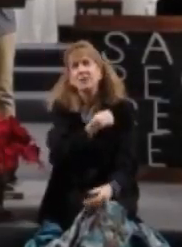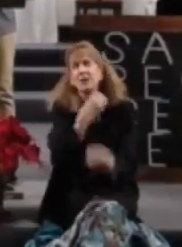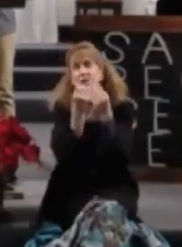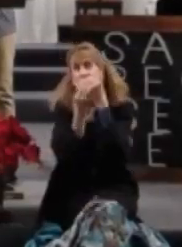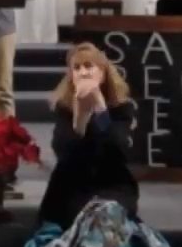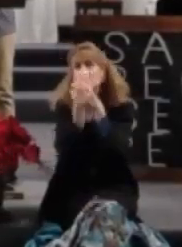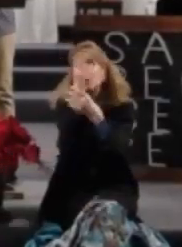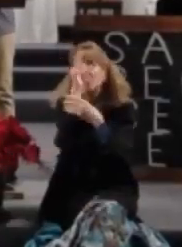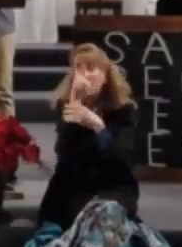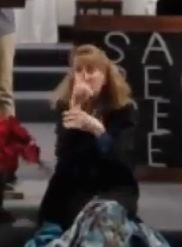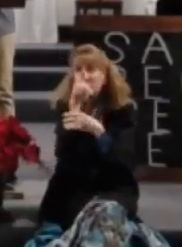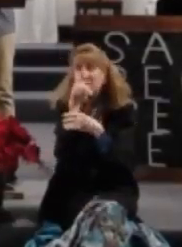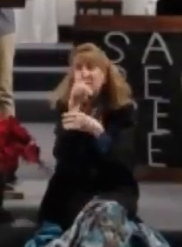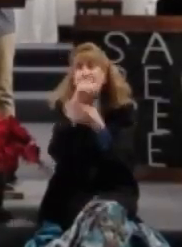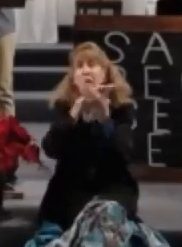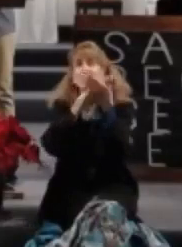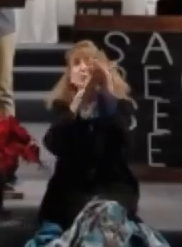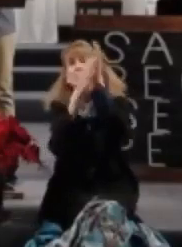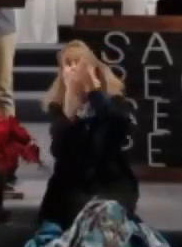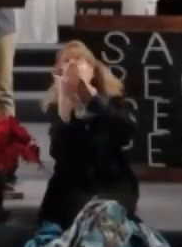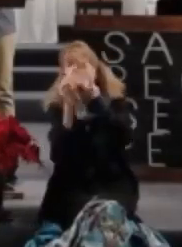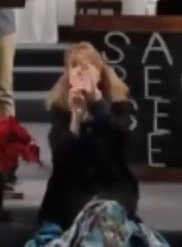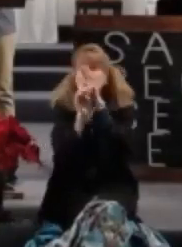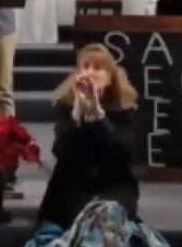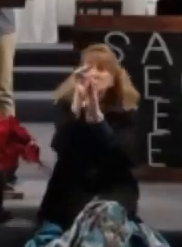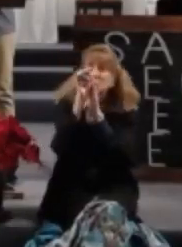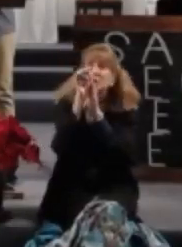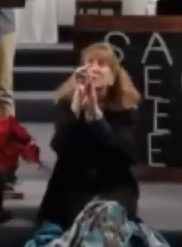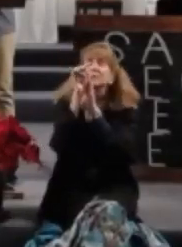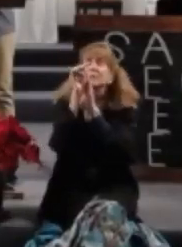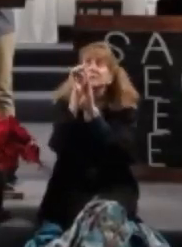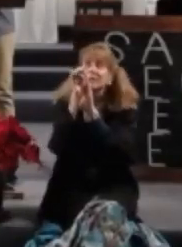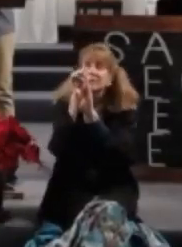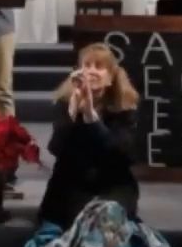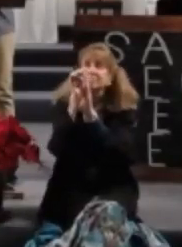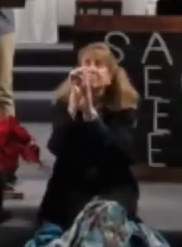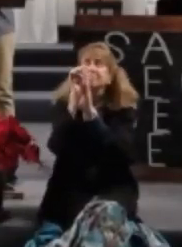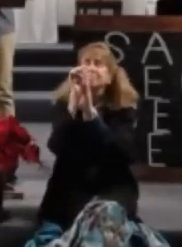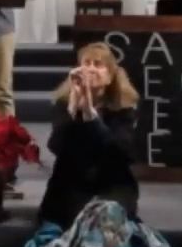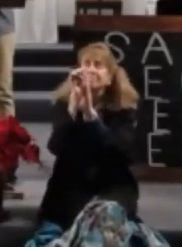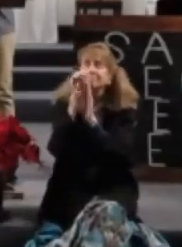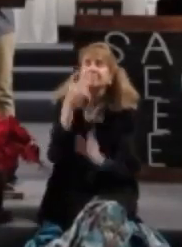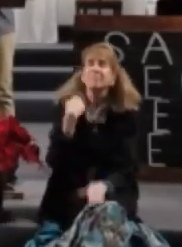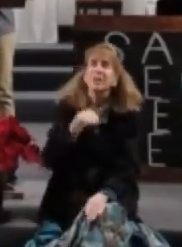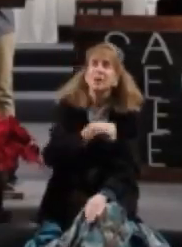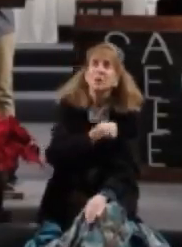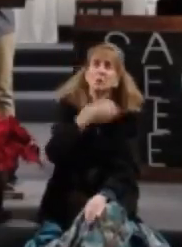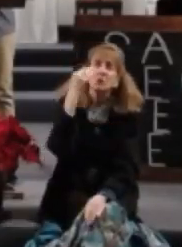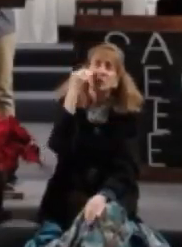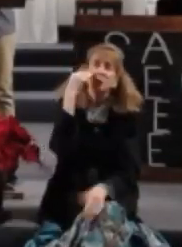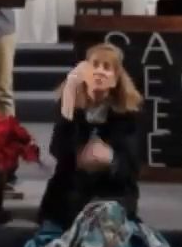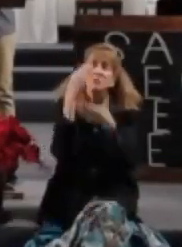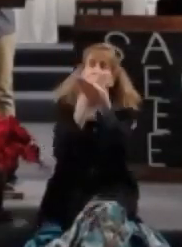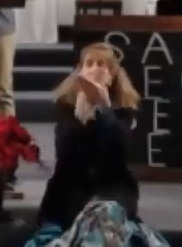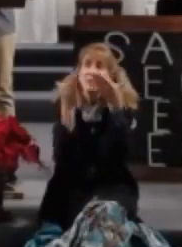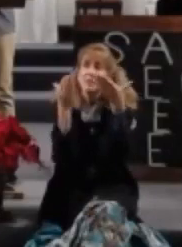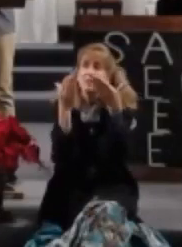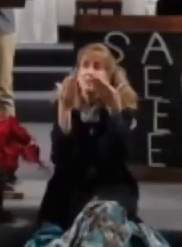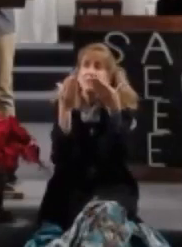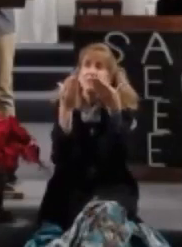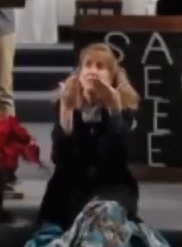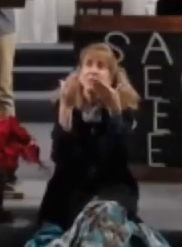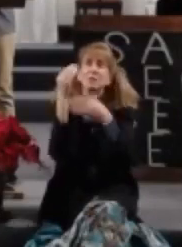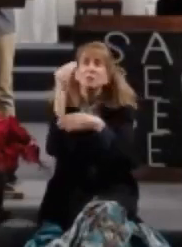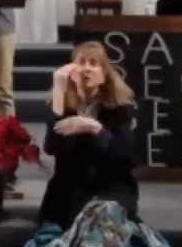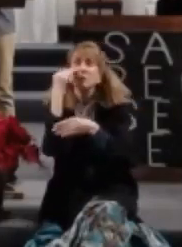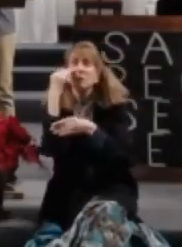up into, to be mature at. Lord, we know some things now. We know